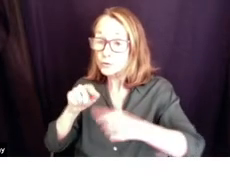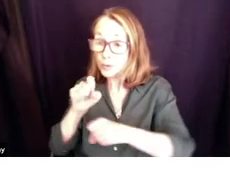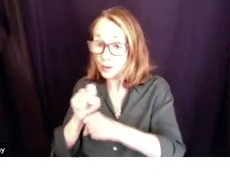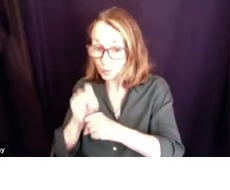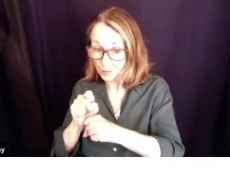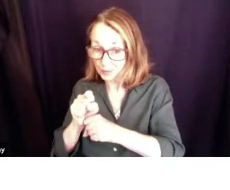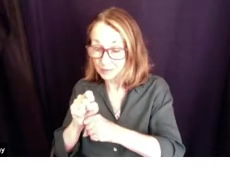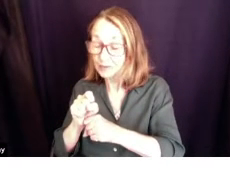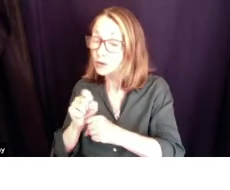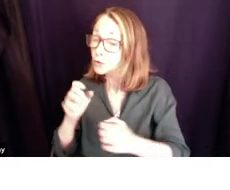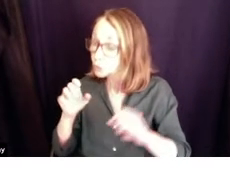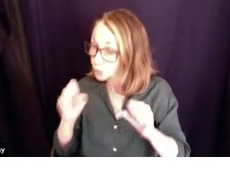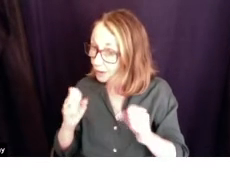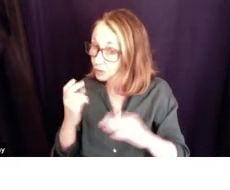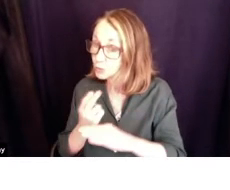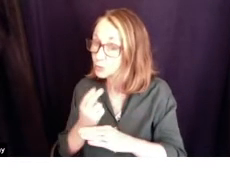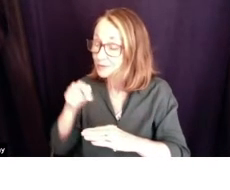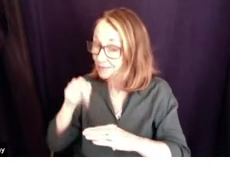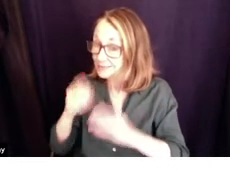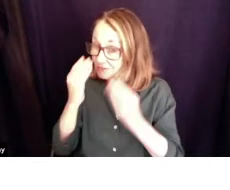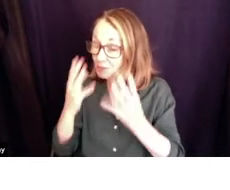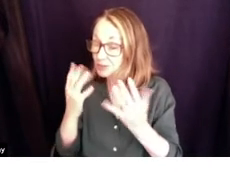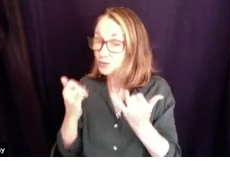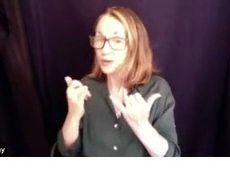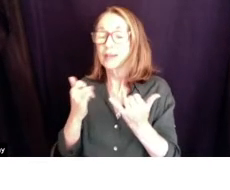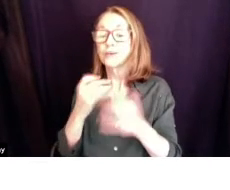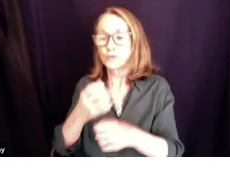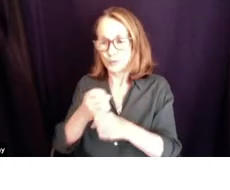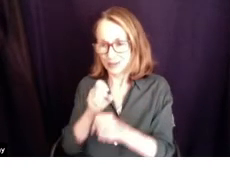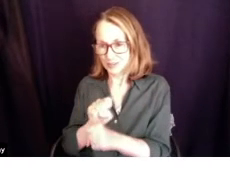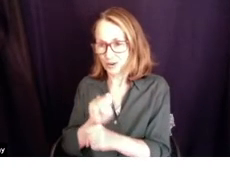workshop so you may use this information to get a job.